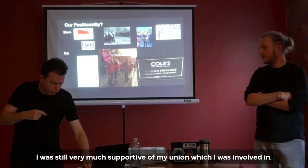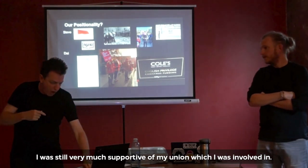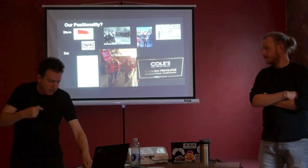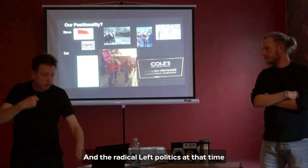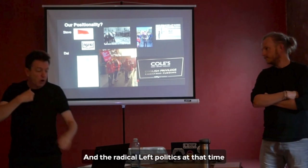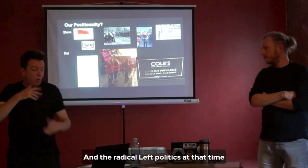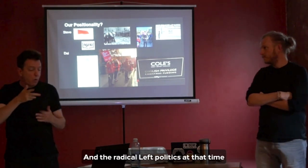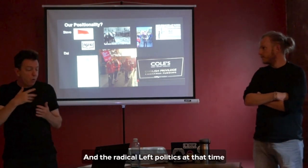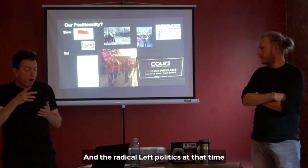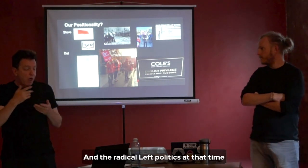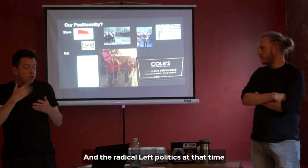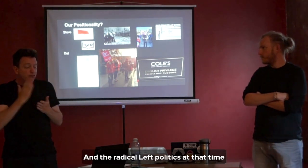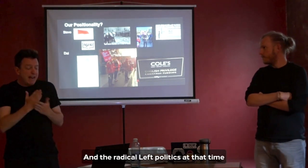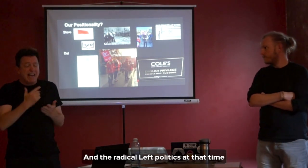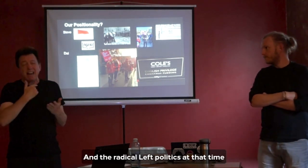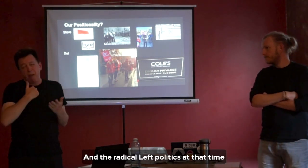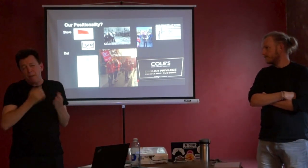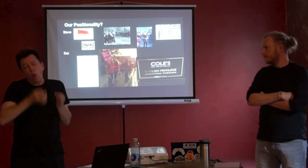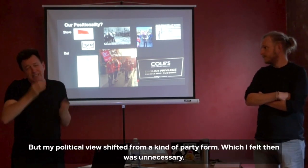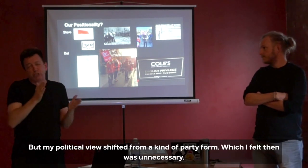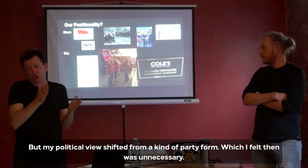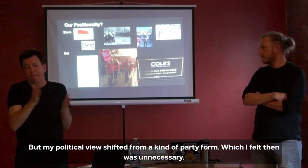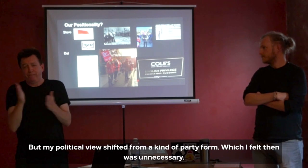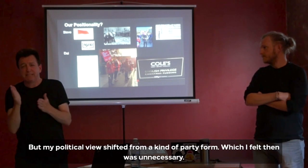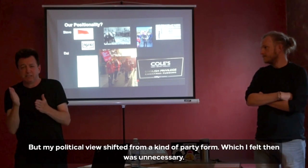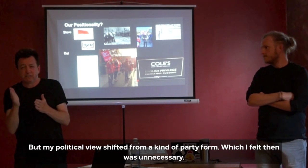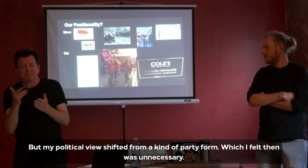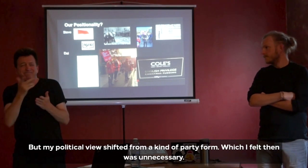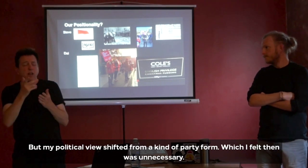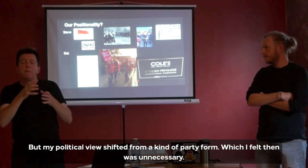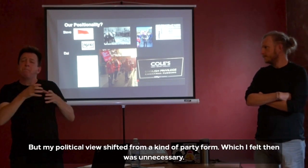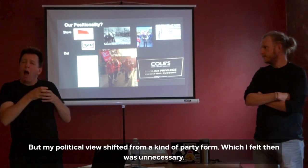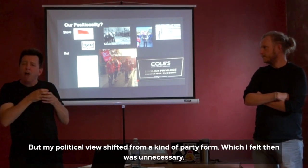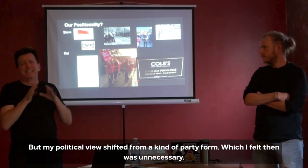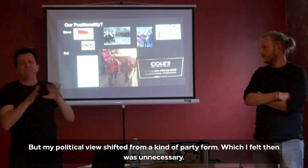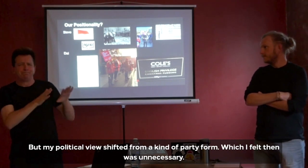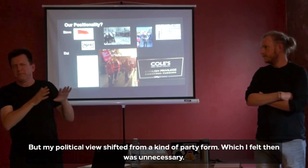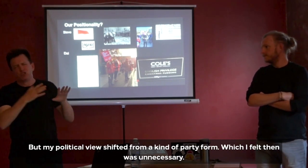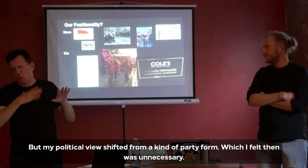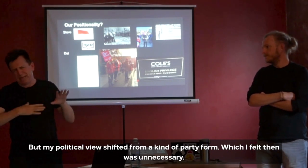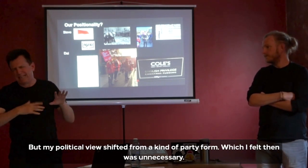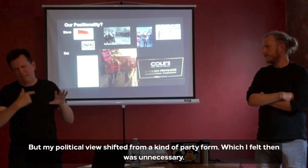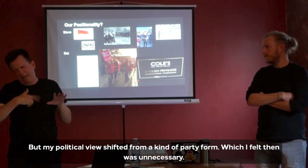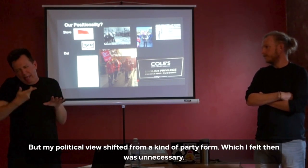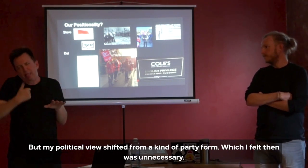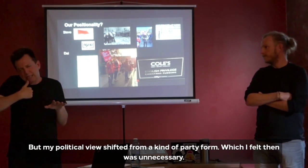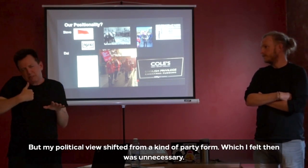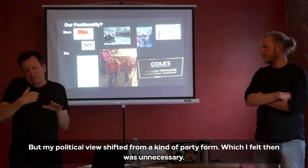in, and of radical left politics in tandem with that. But my political views shifted from a kind of party form, which I